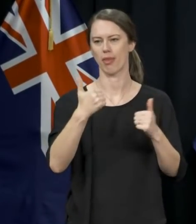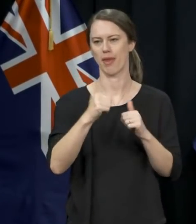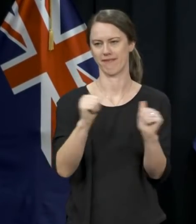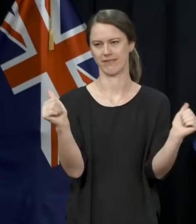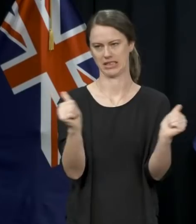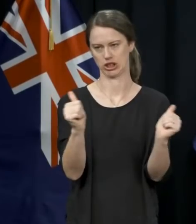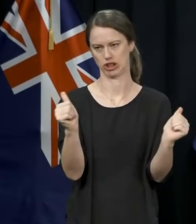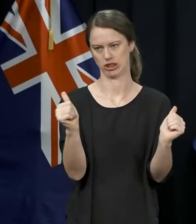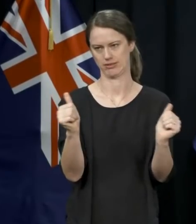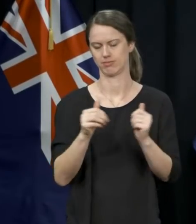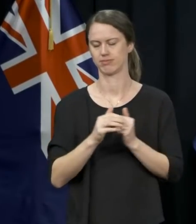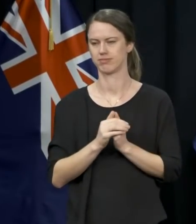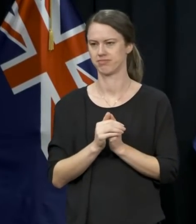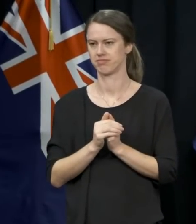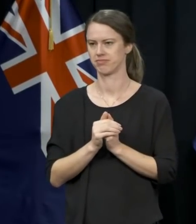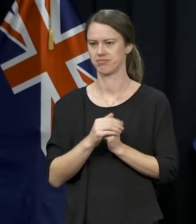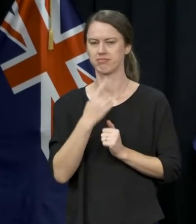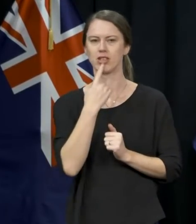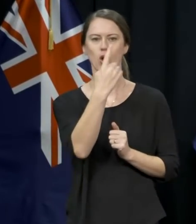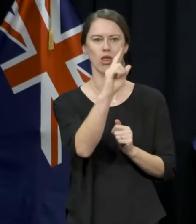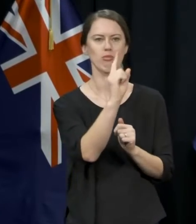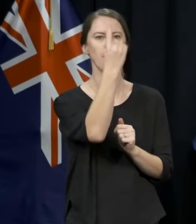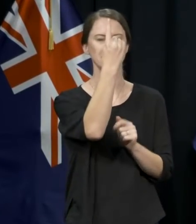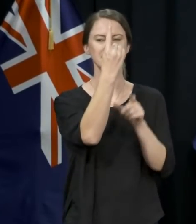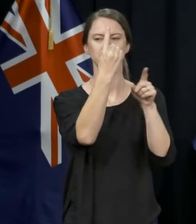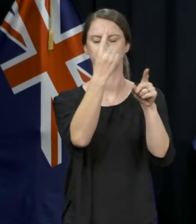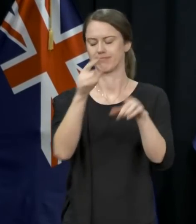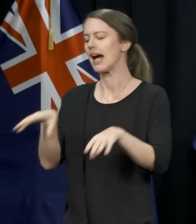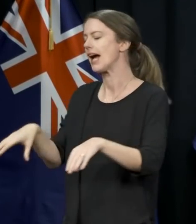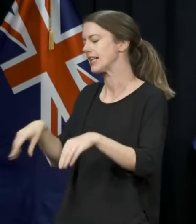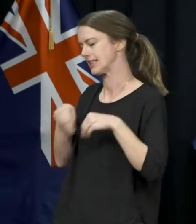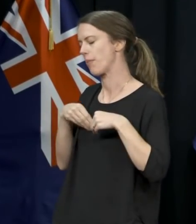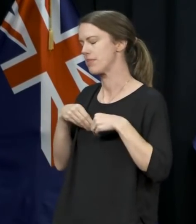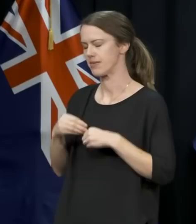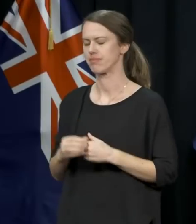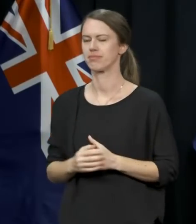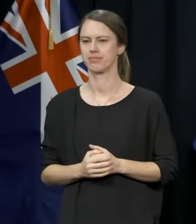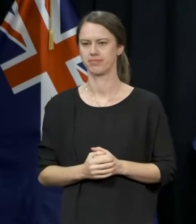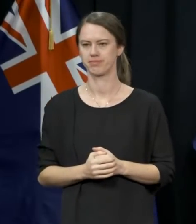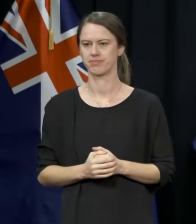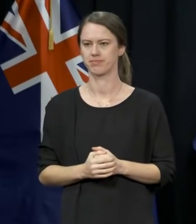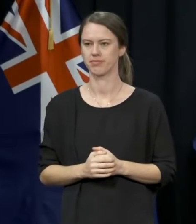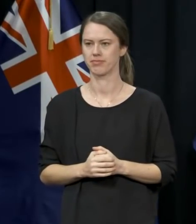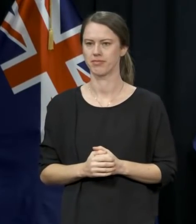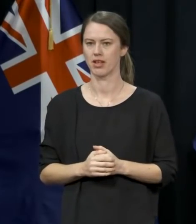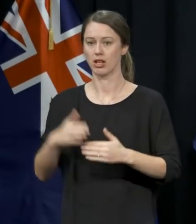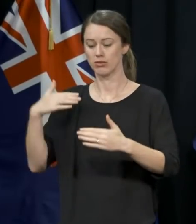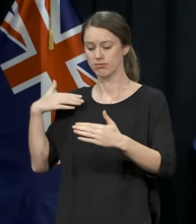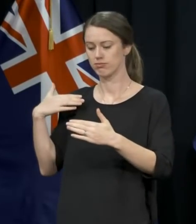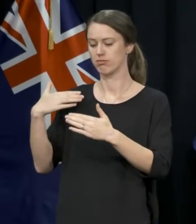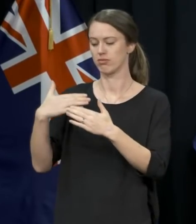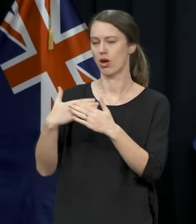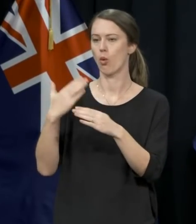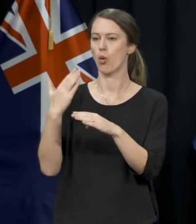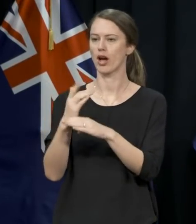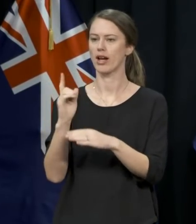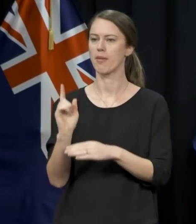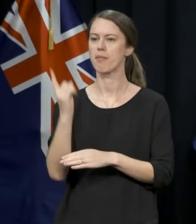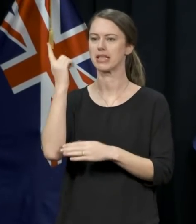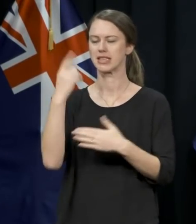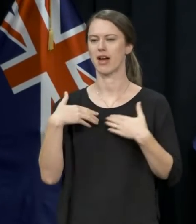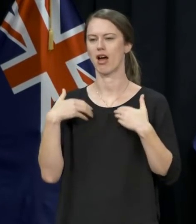has been accepted by the Prime Minister. Serving as Minister of Health has been an absolute